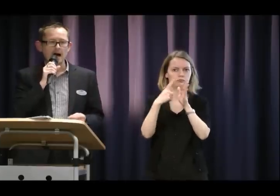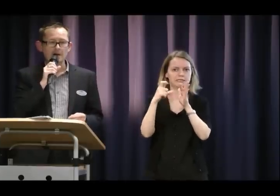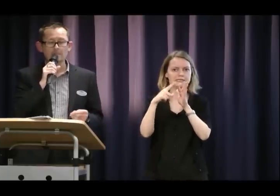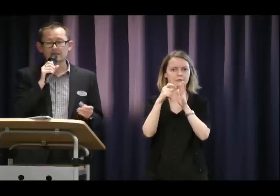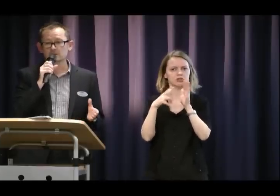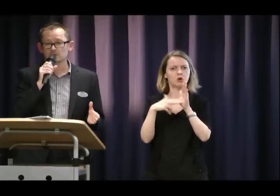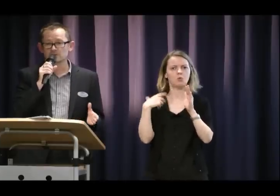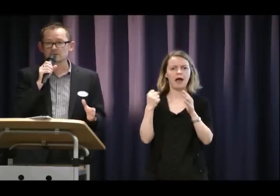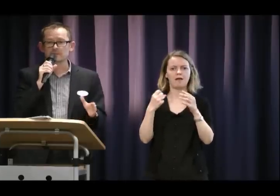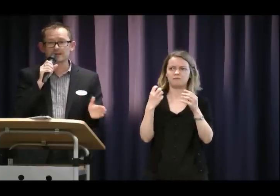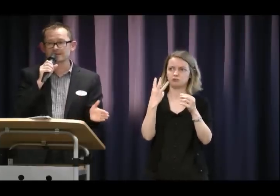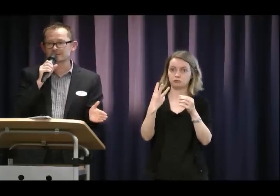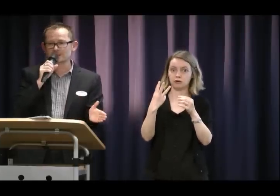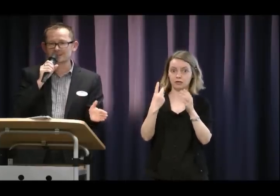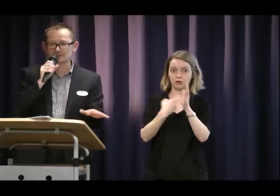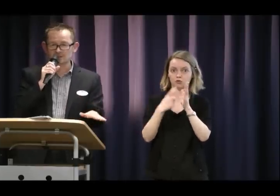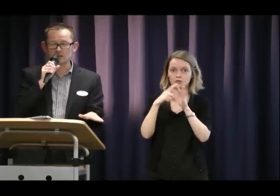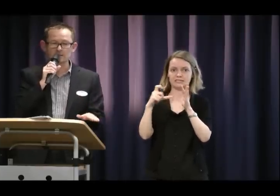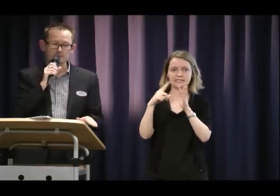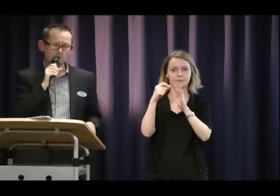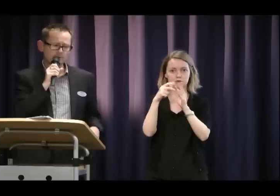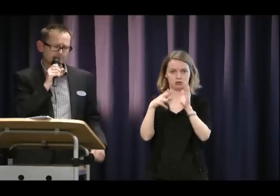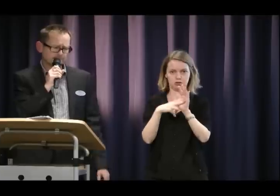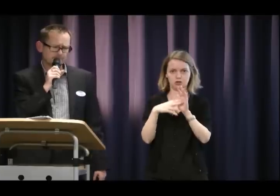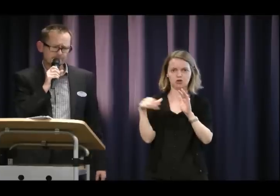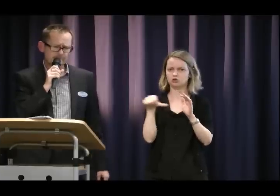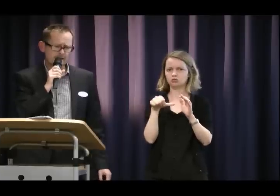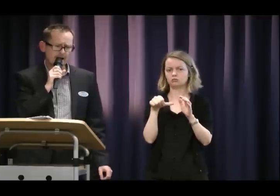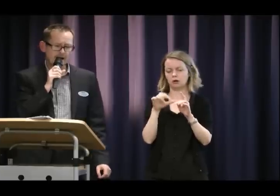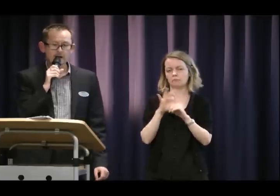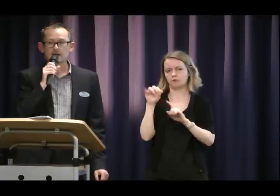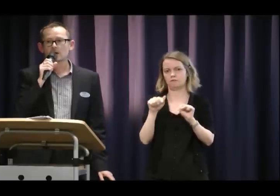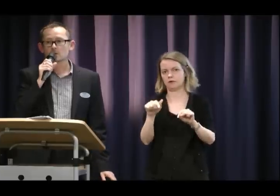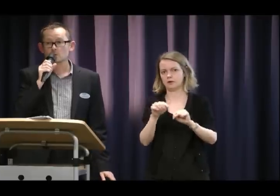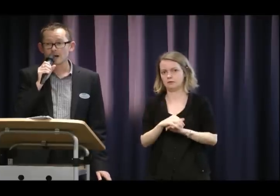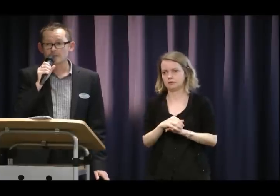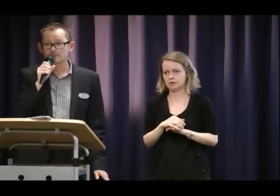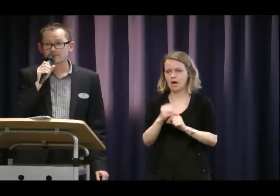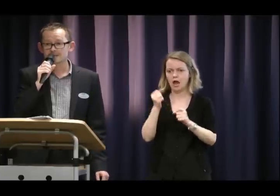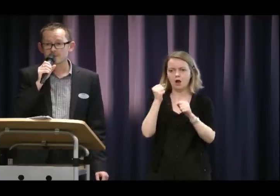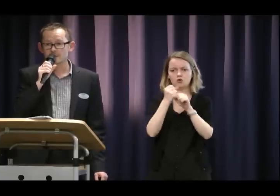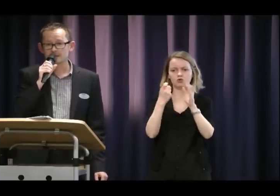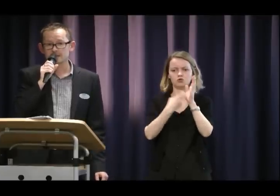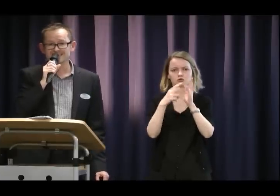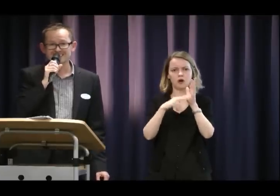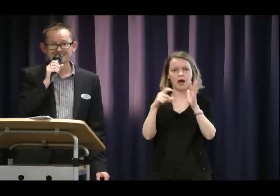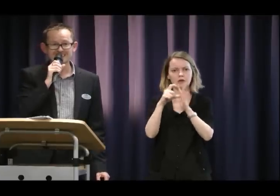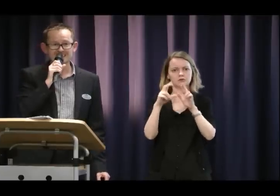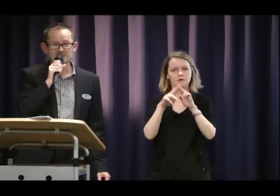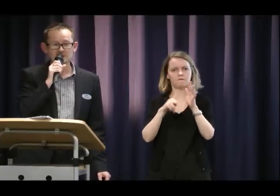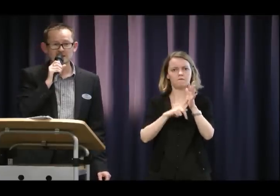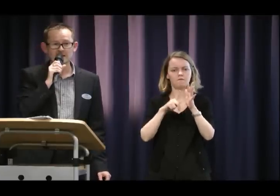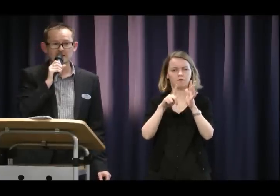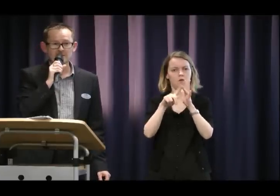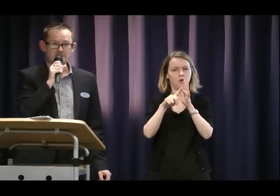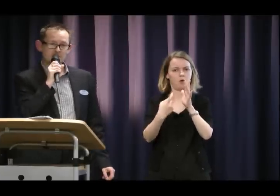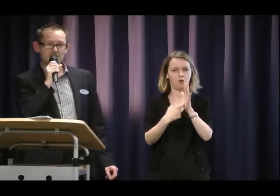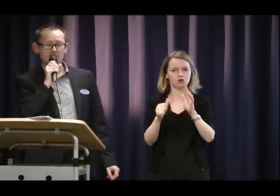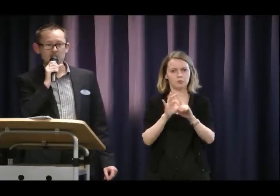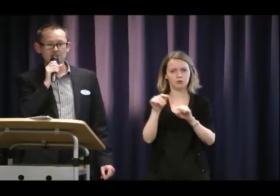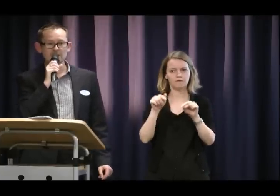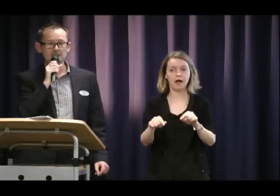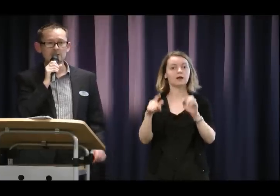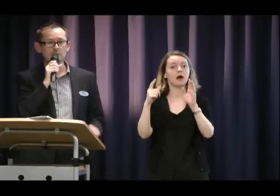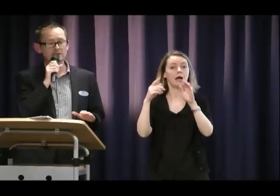receptions, better use of space on the ground floor. The ramp has come up again and again in the